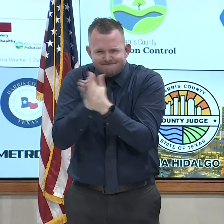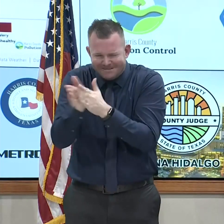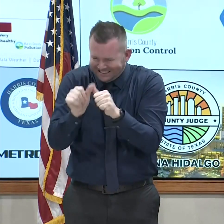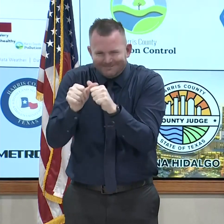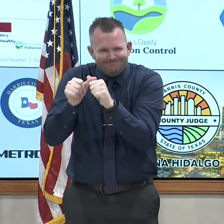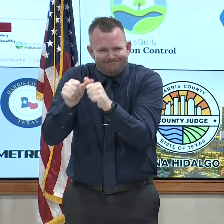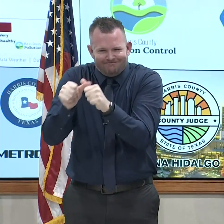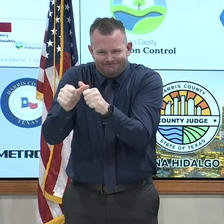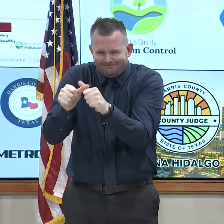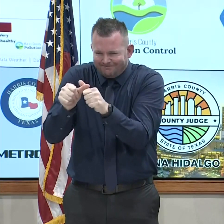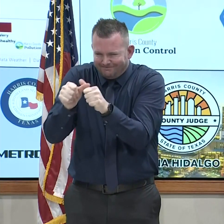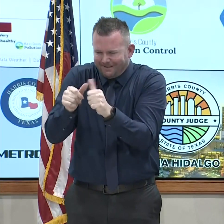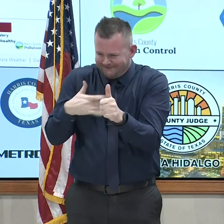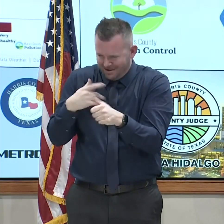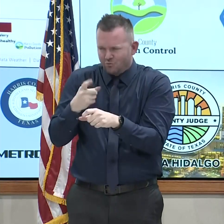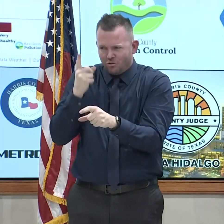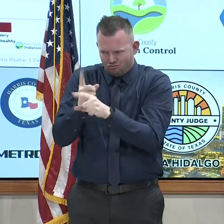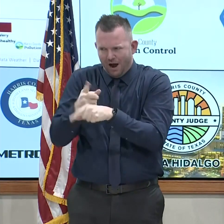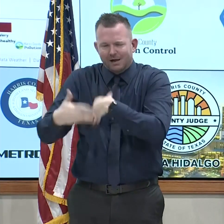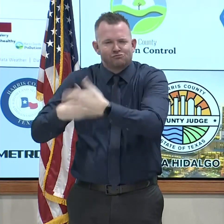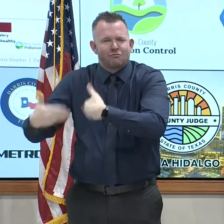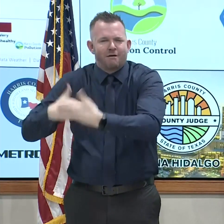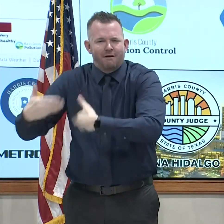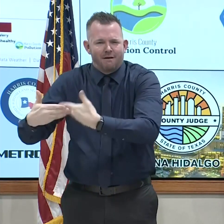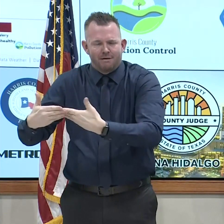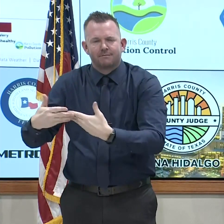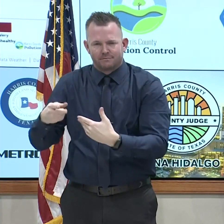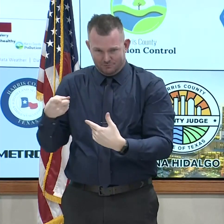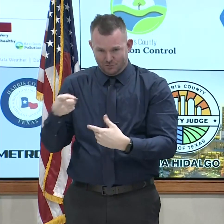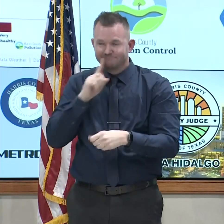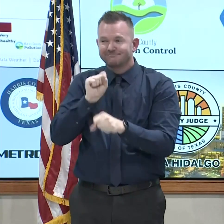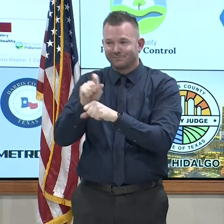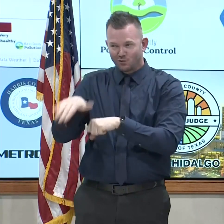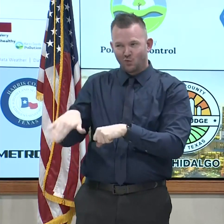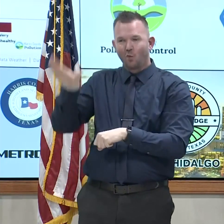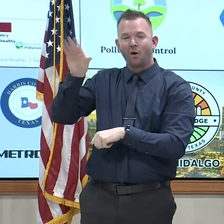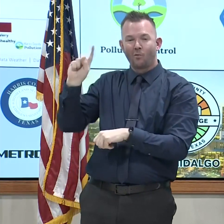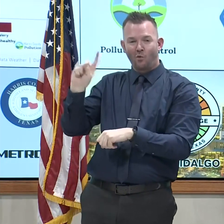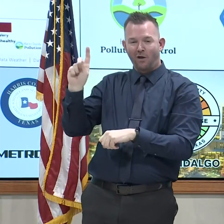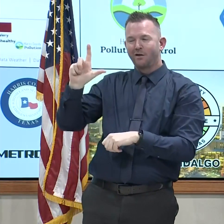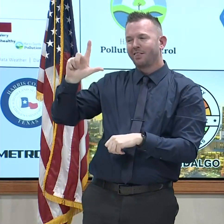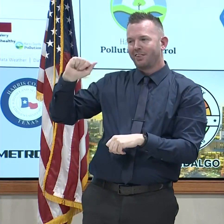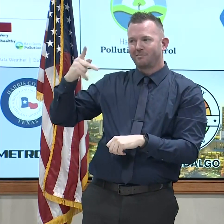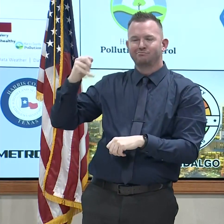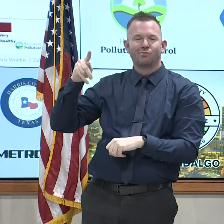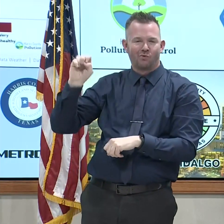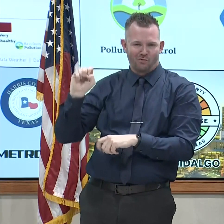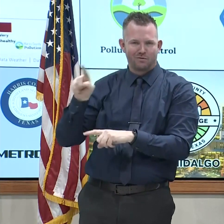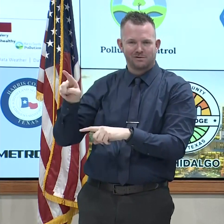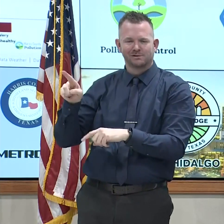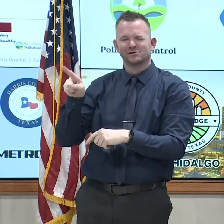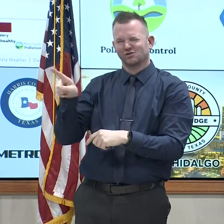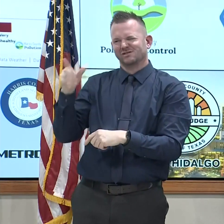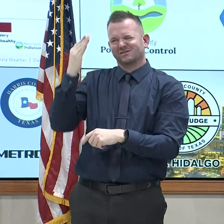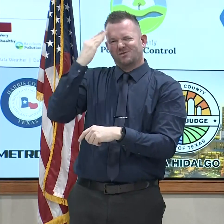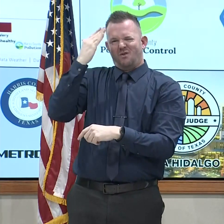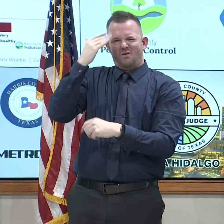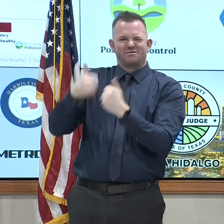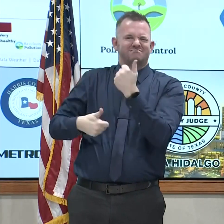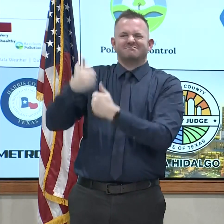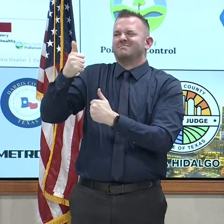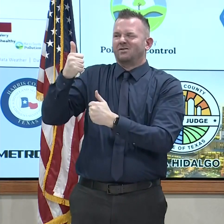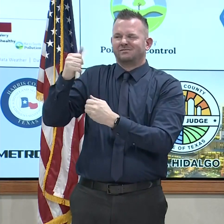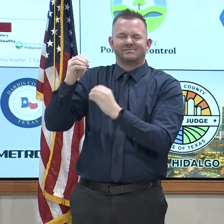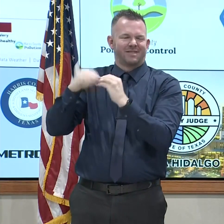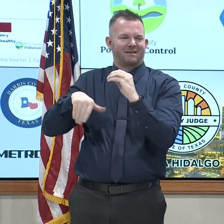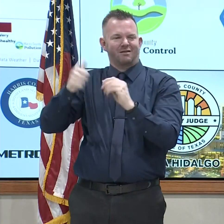of LaPorte, Kristen understands better than most that how important this